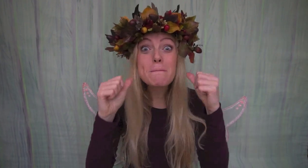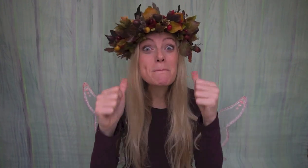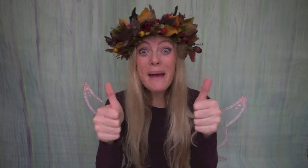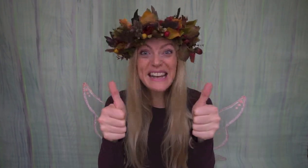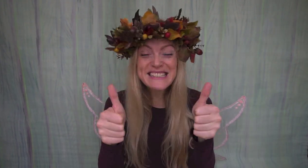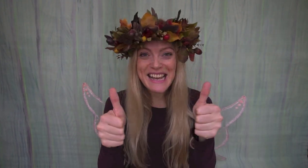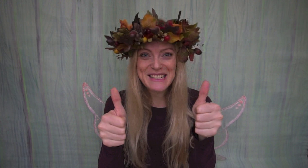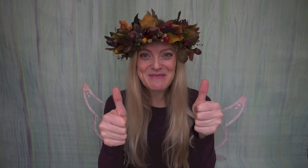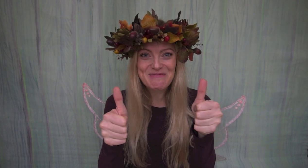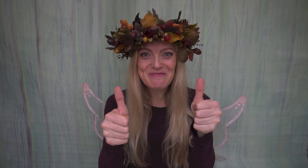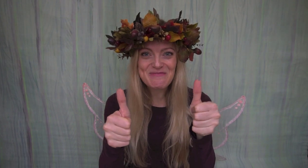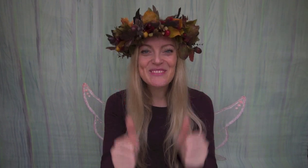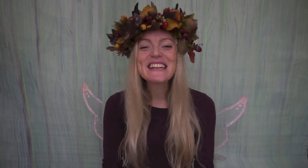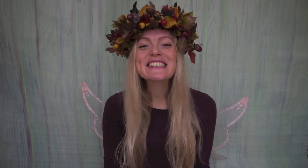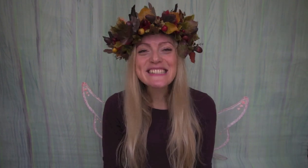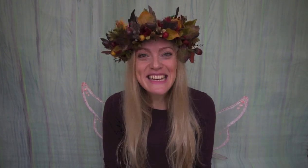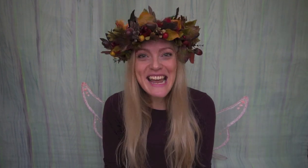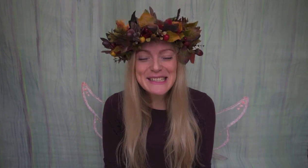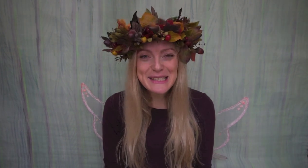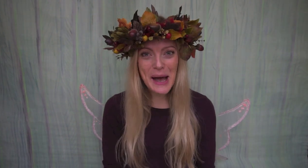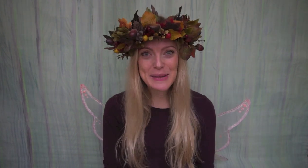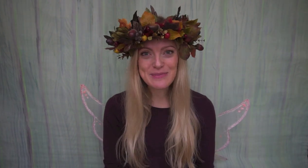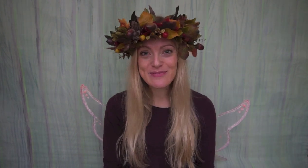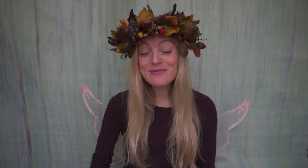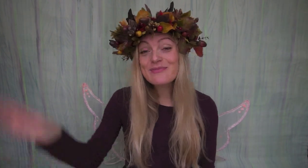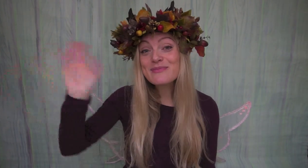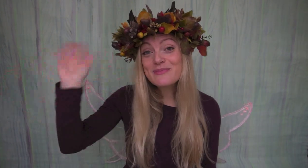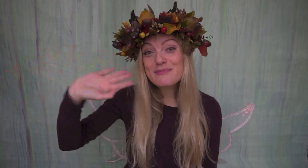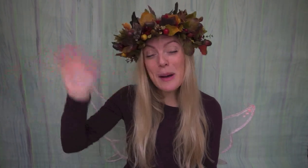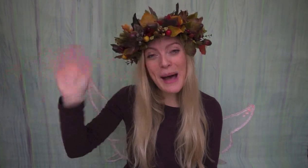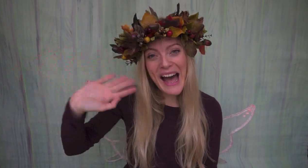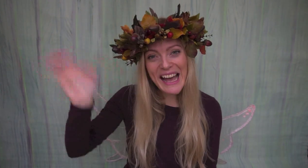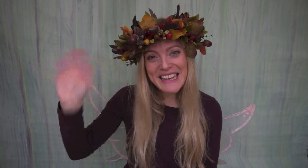amazing. See you next time. Bye-bye.